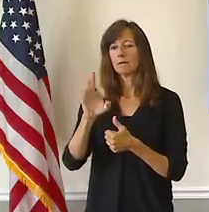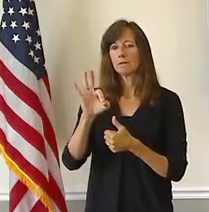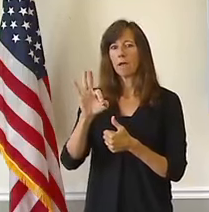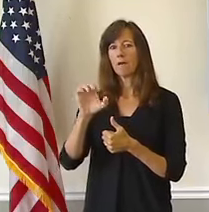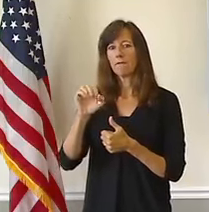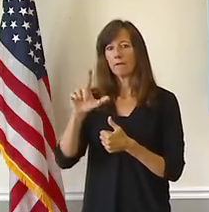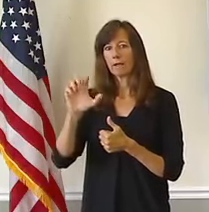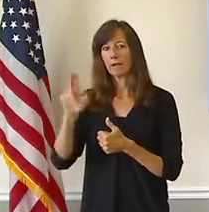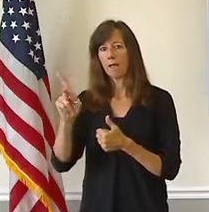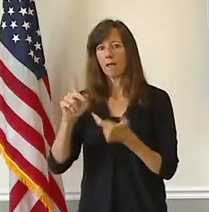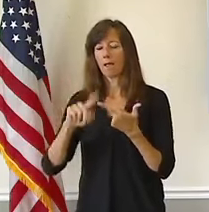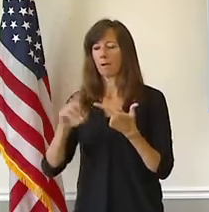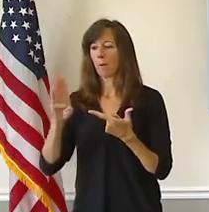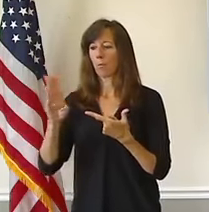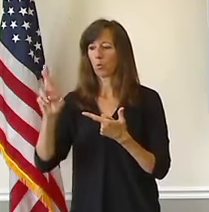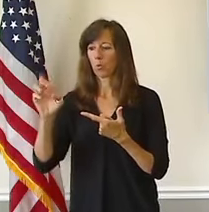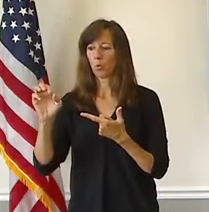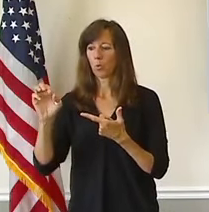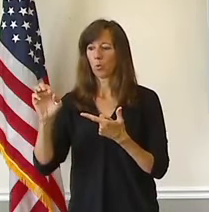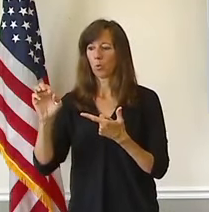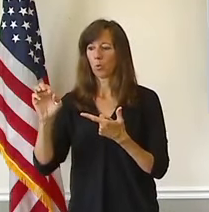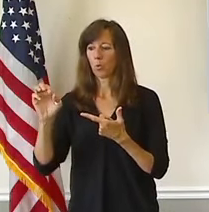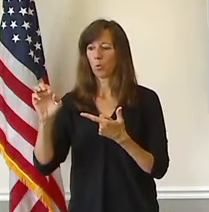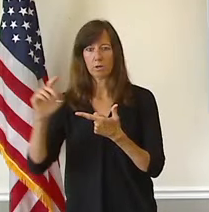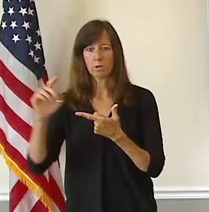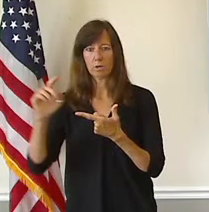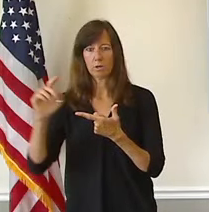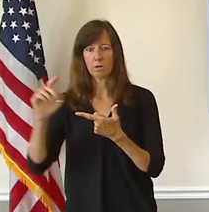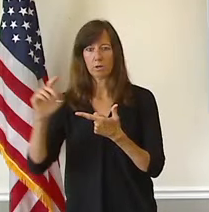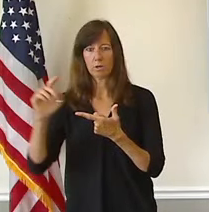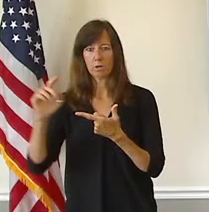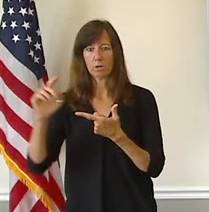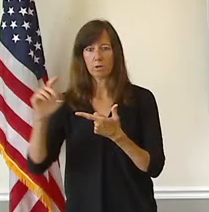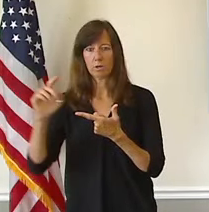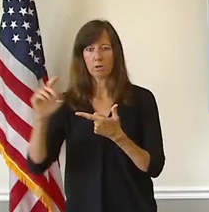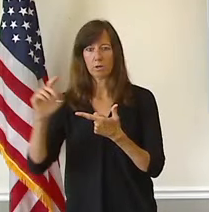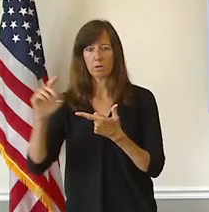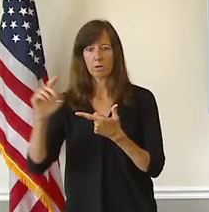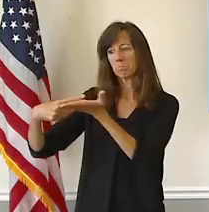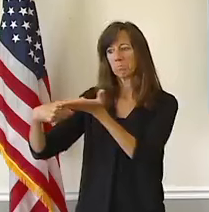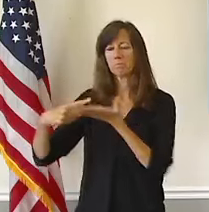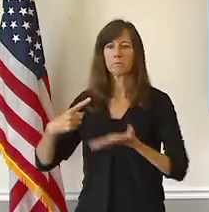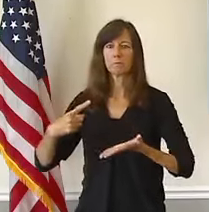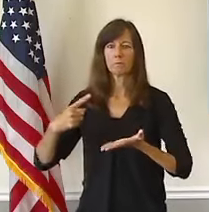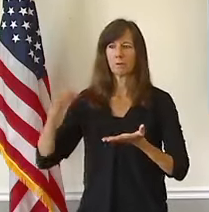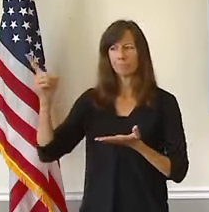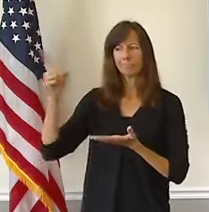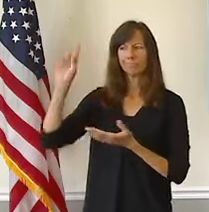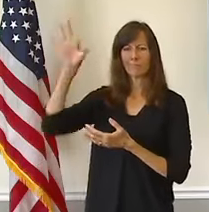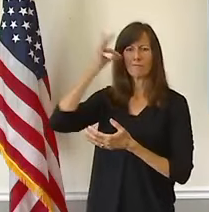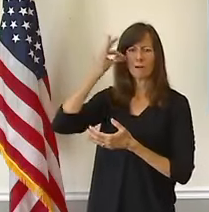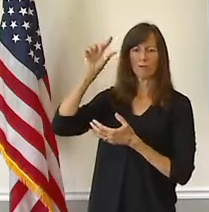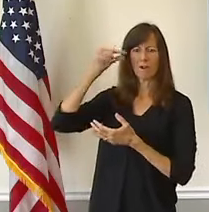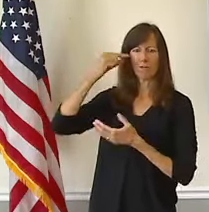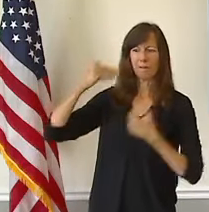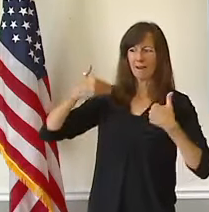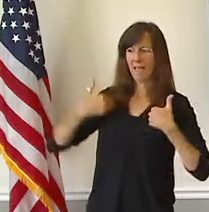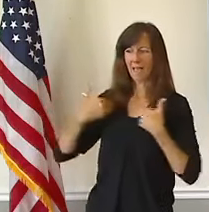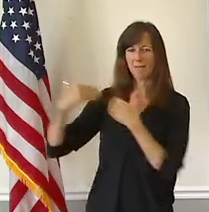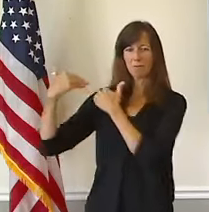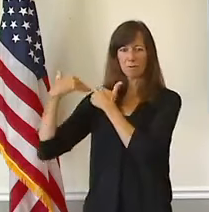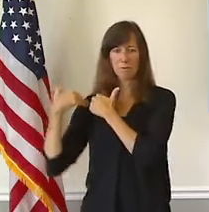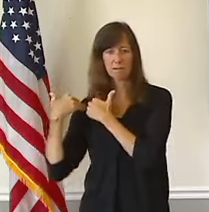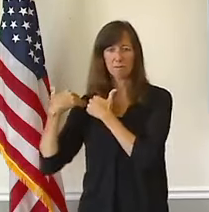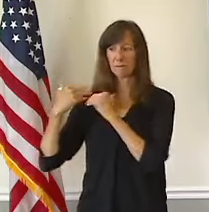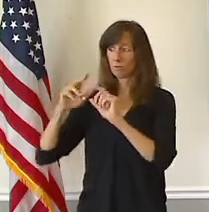we are making the case that we all have a role to play, that county governments have a responsibility in a public health crisis to respond. That, in fact,